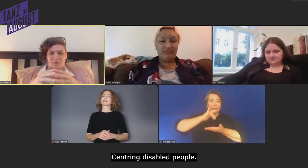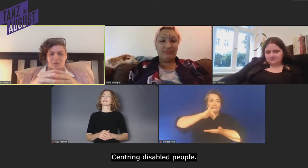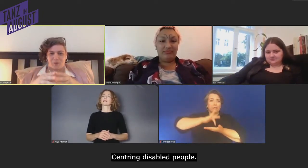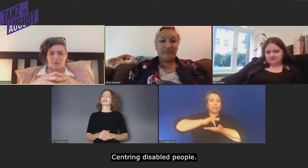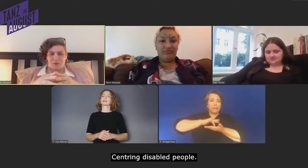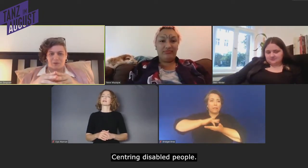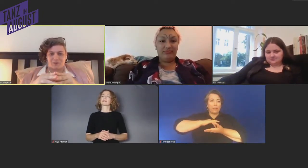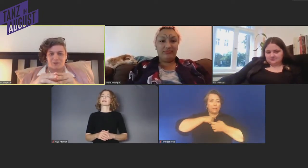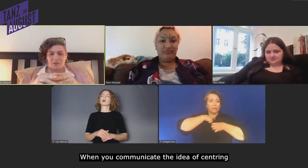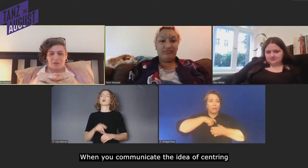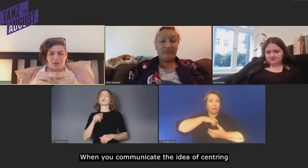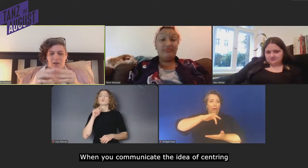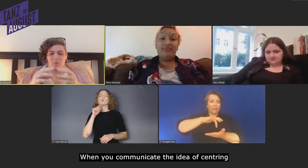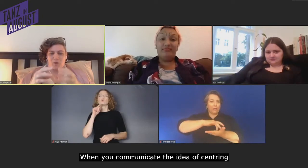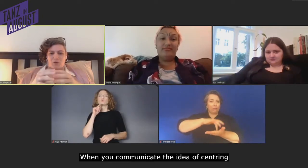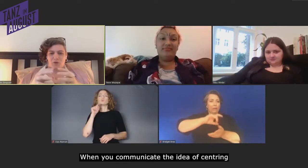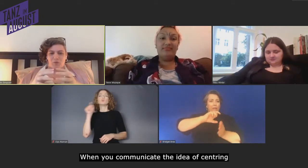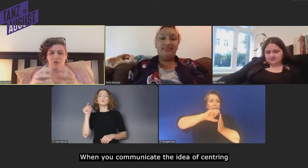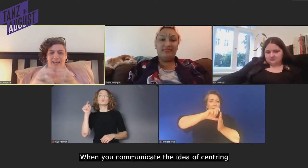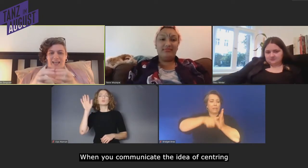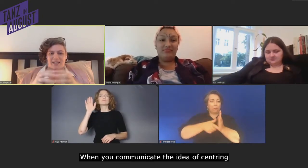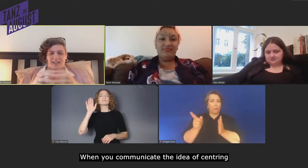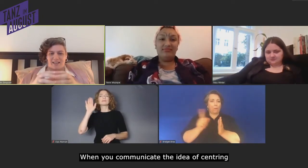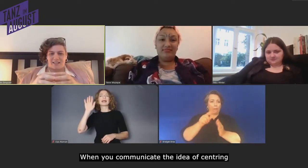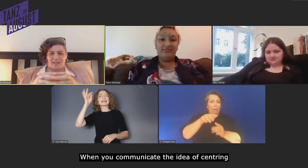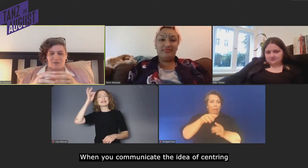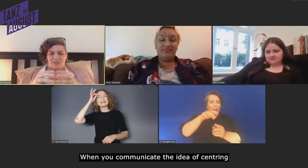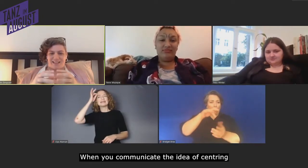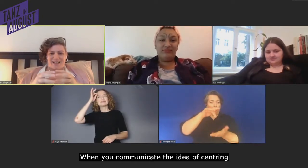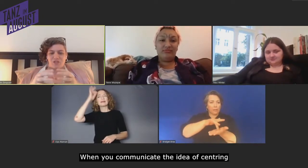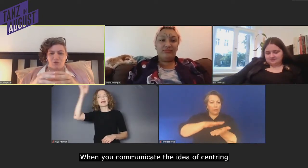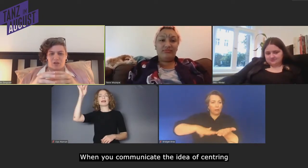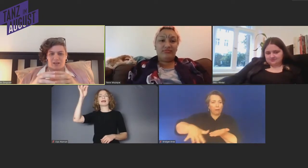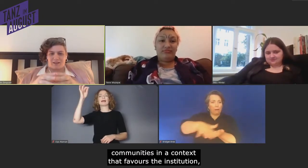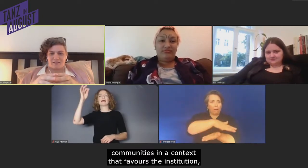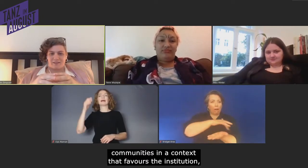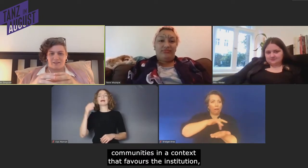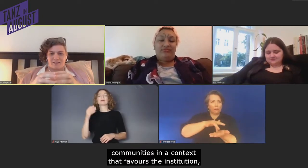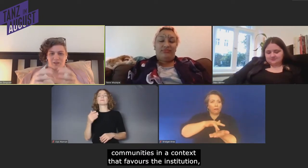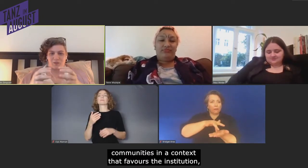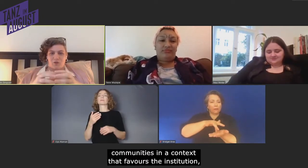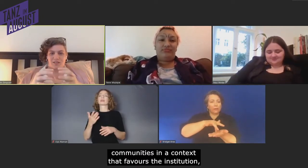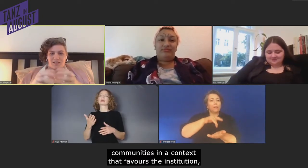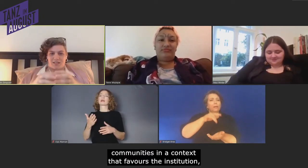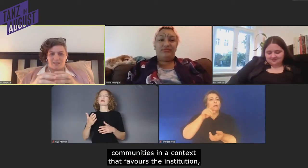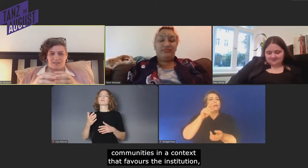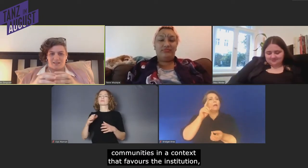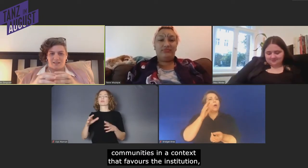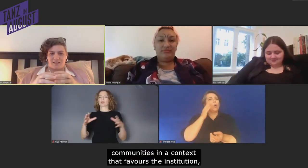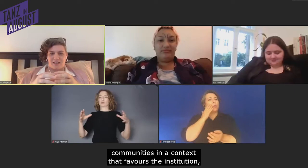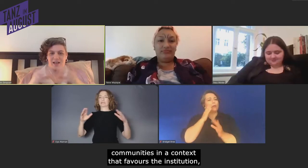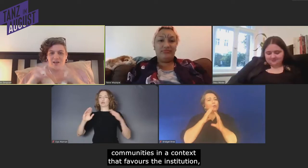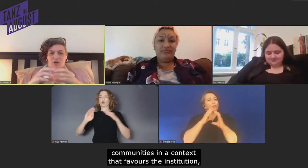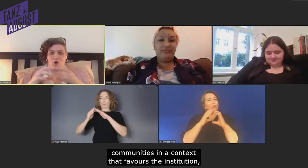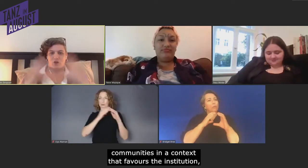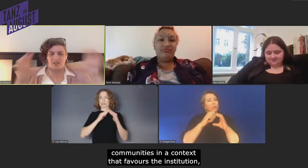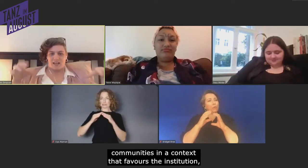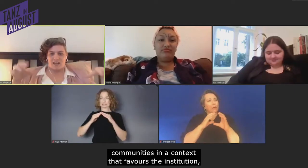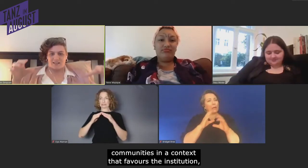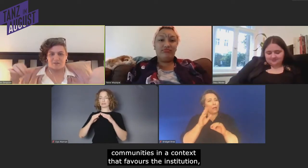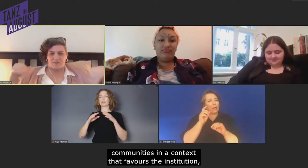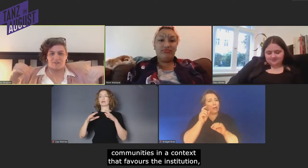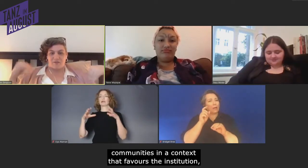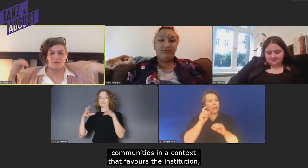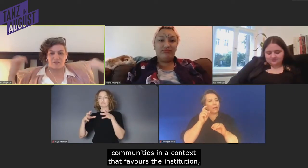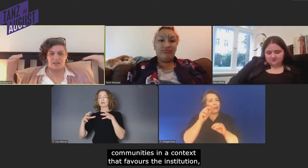disabled people. And when you communicate the idea of centering communities in a context